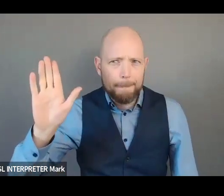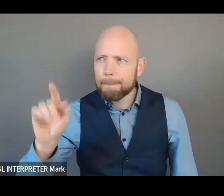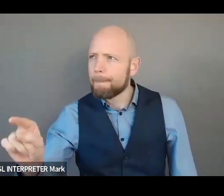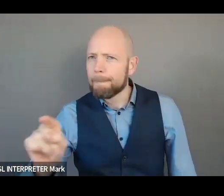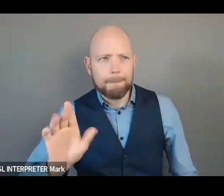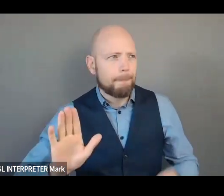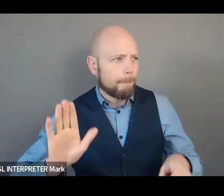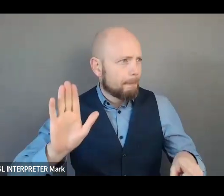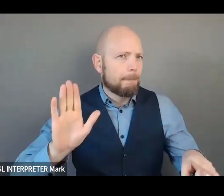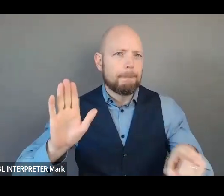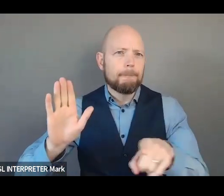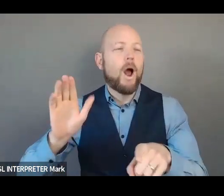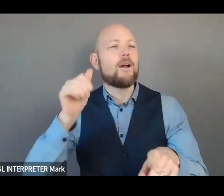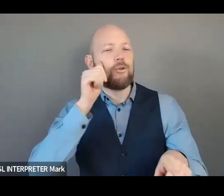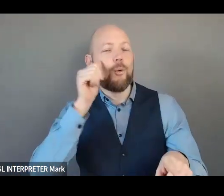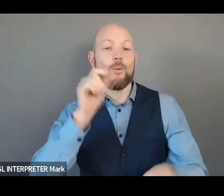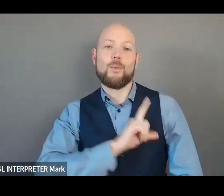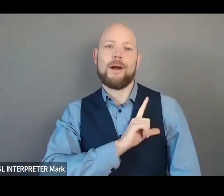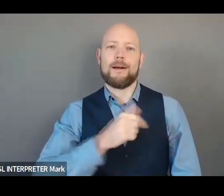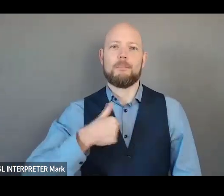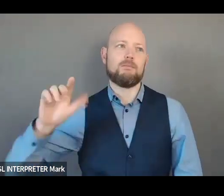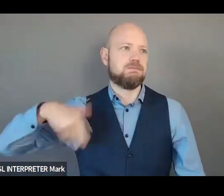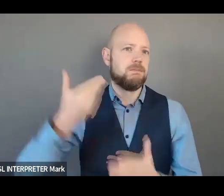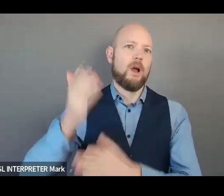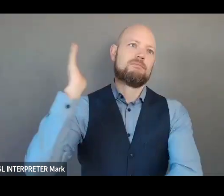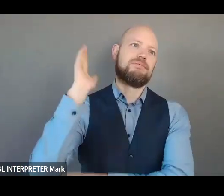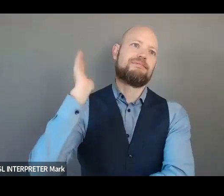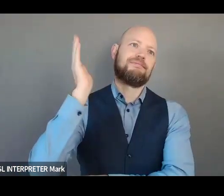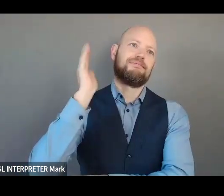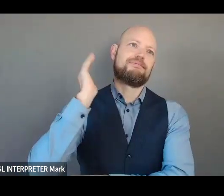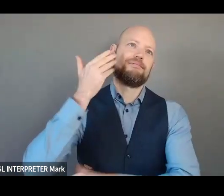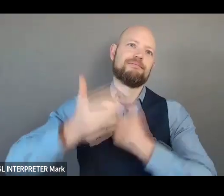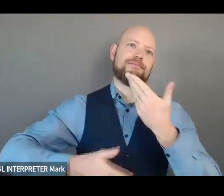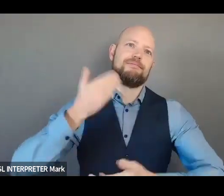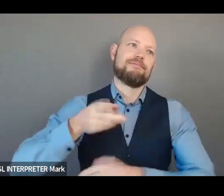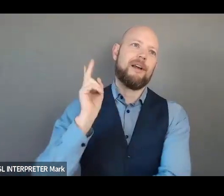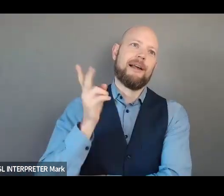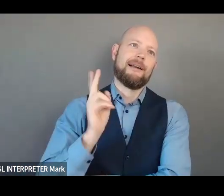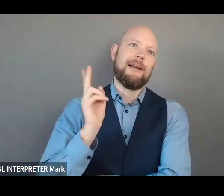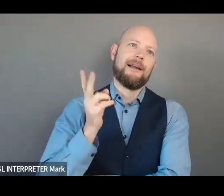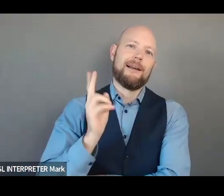it for years now at them. Others are because this is what you do. I can see some thumbs going up, which is great.